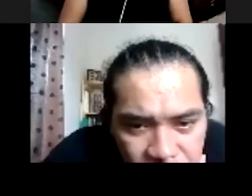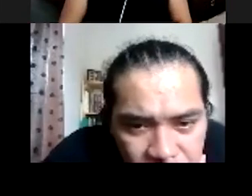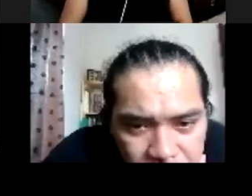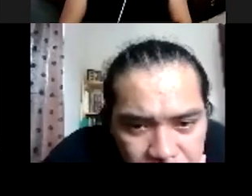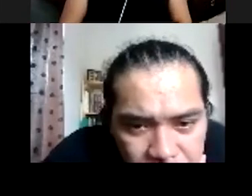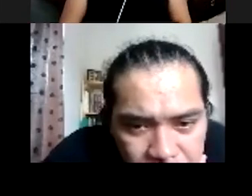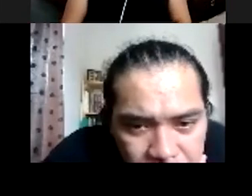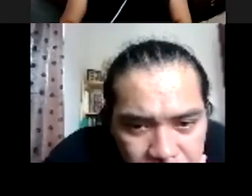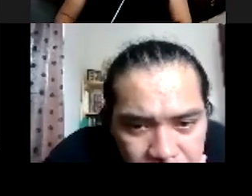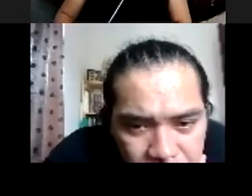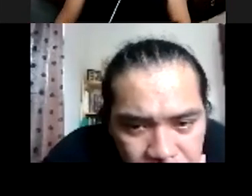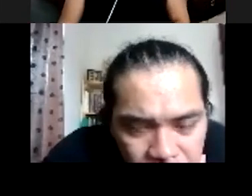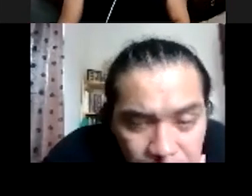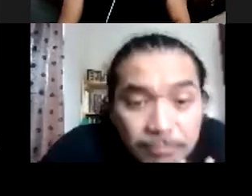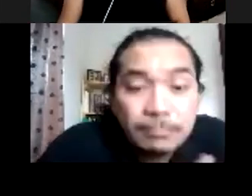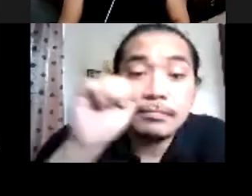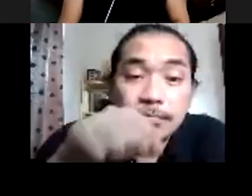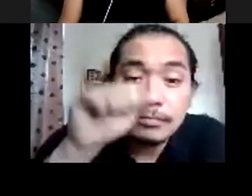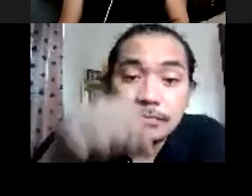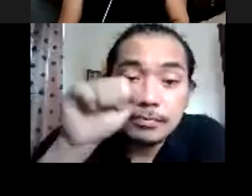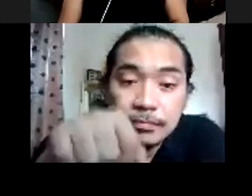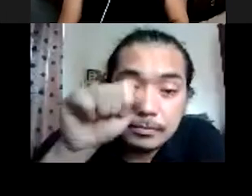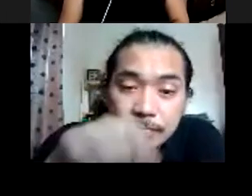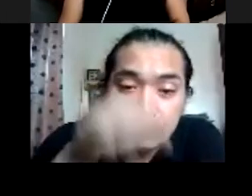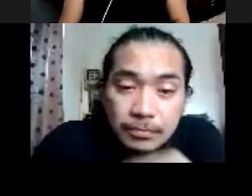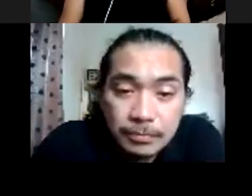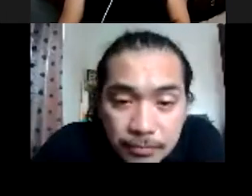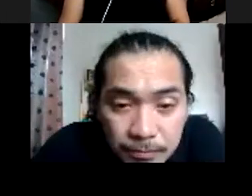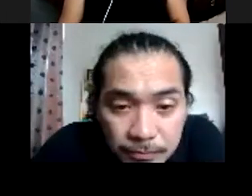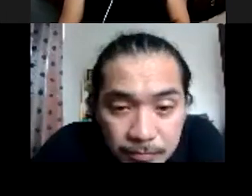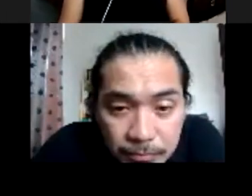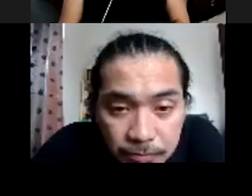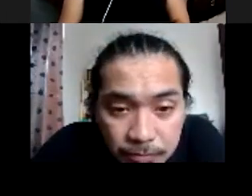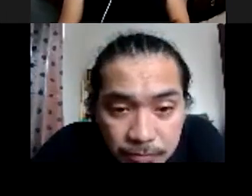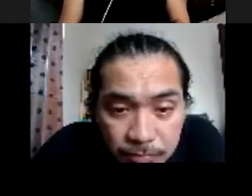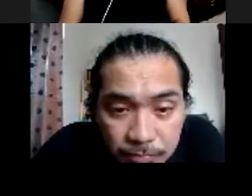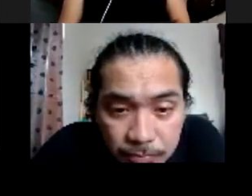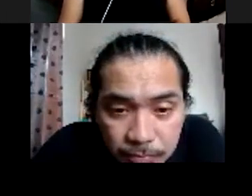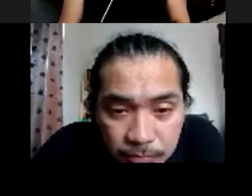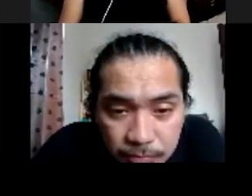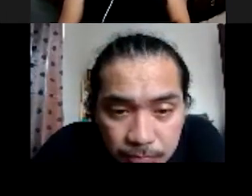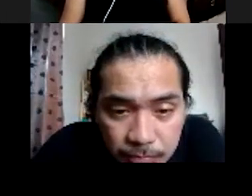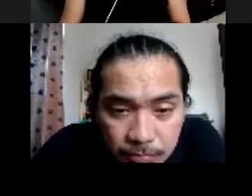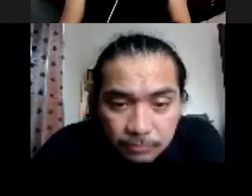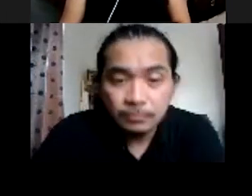But it says part of the main clause.